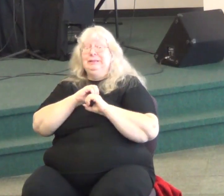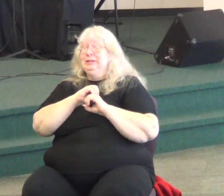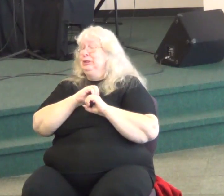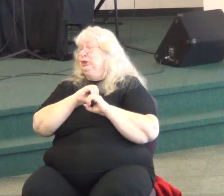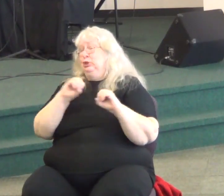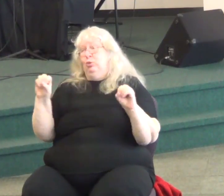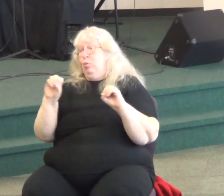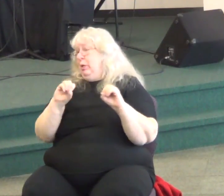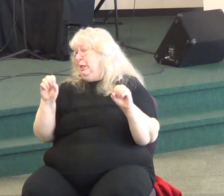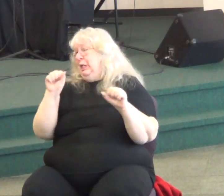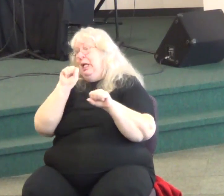yourself. Not a one.